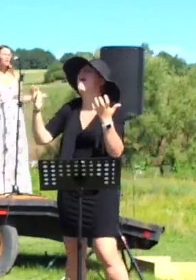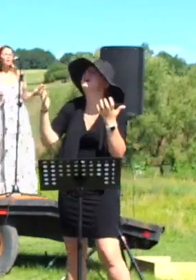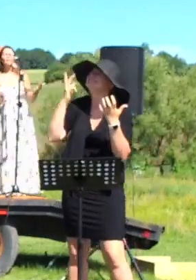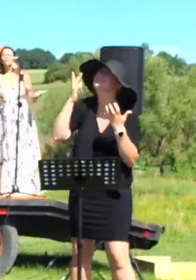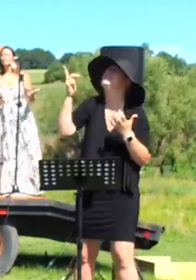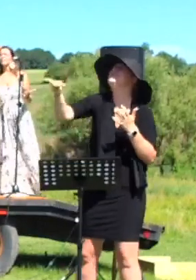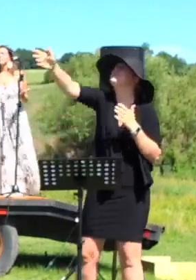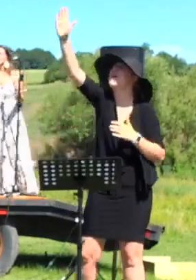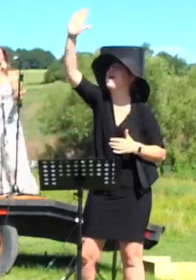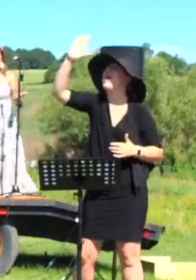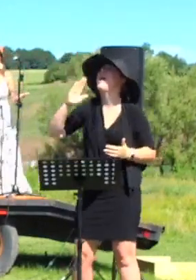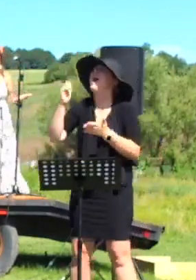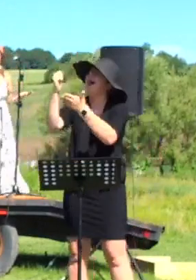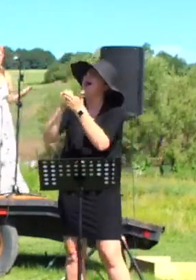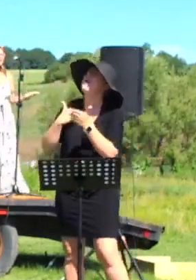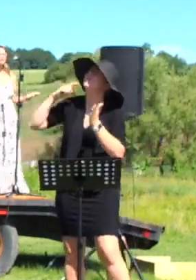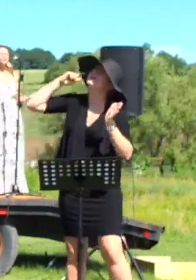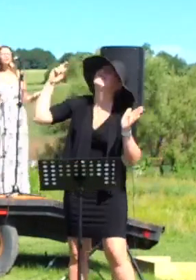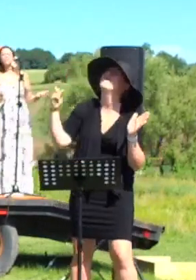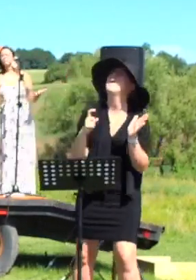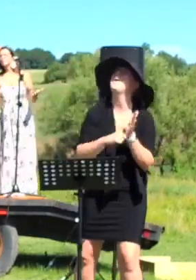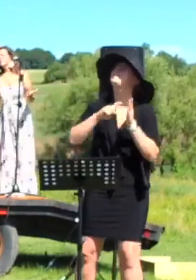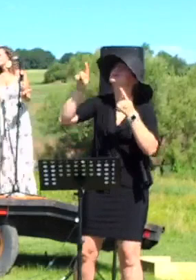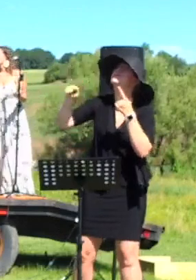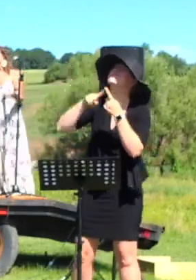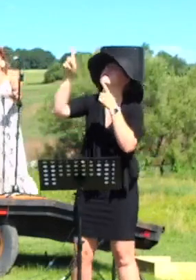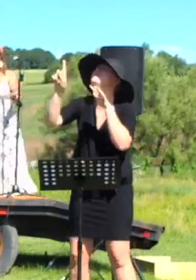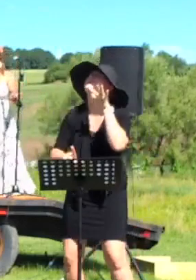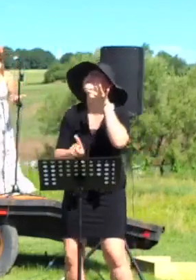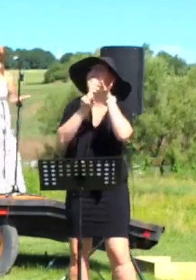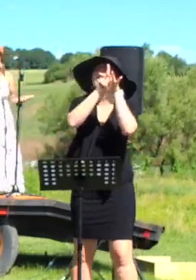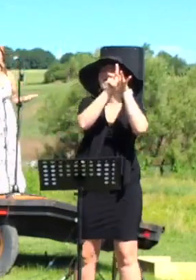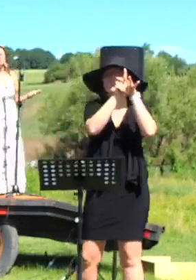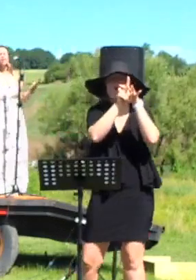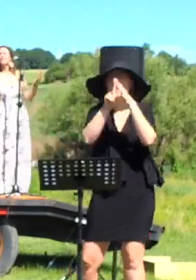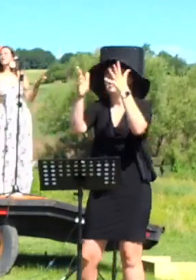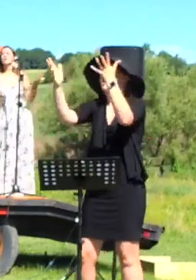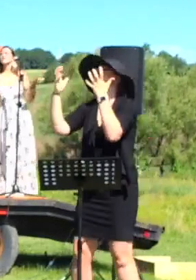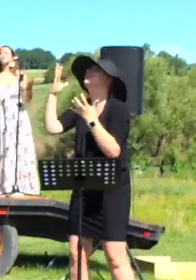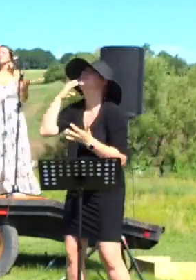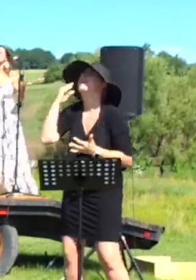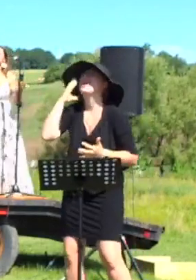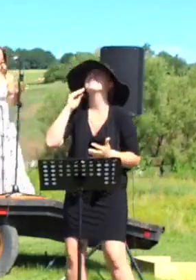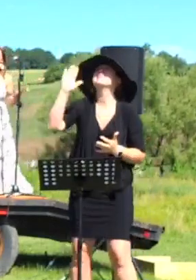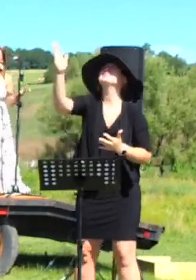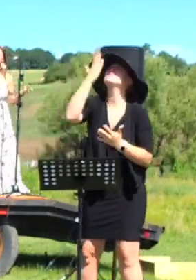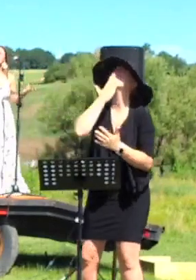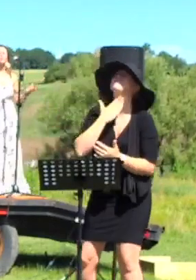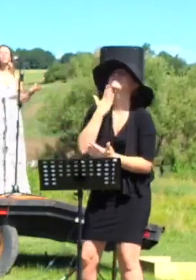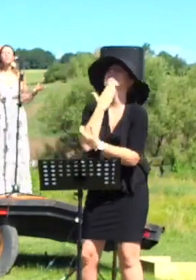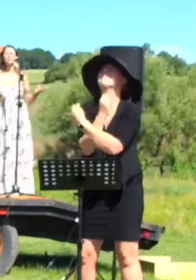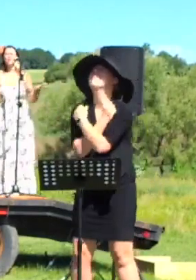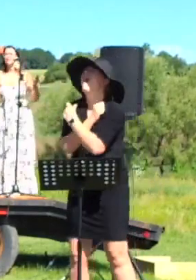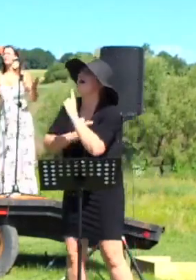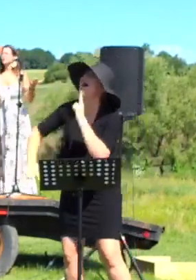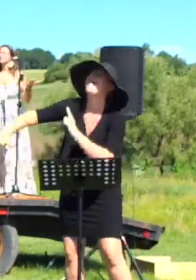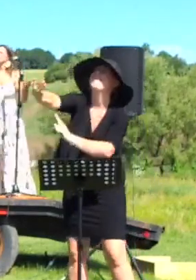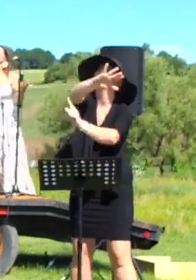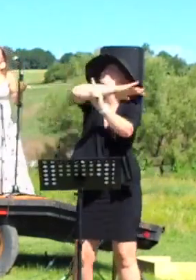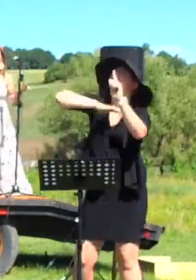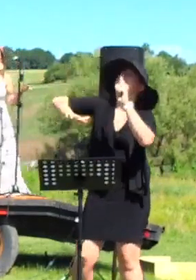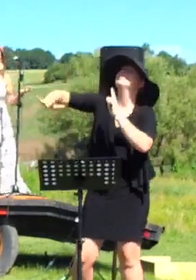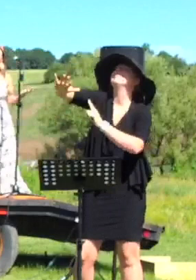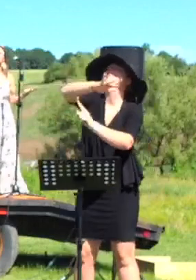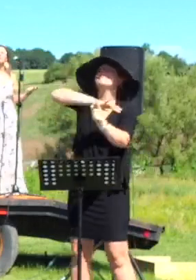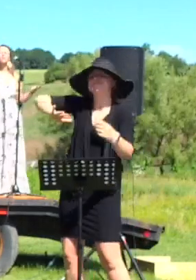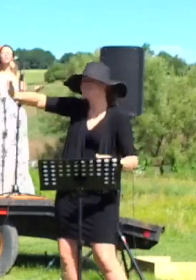become more aware of your presence. Let us experience the